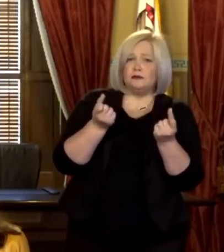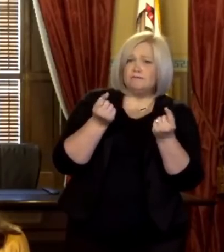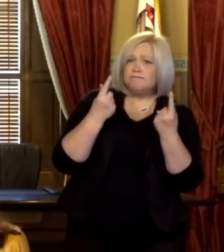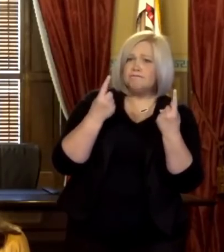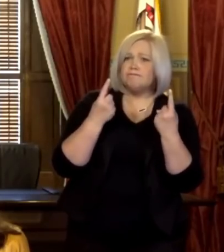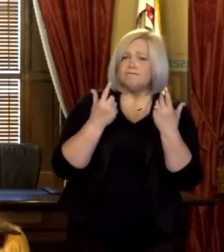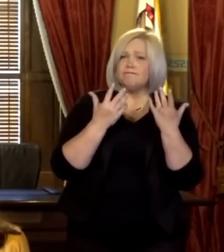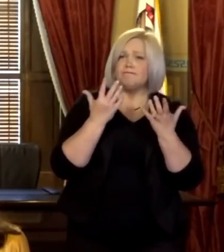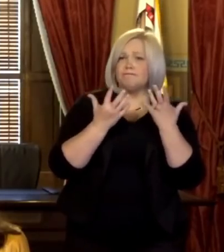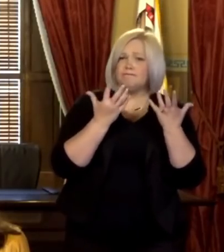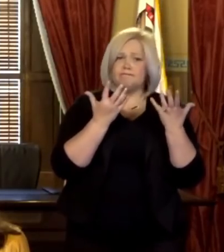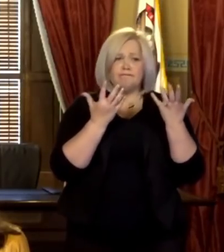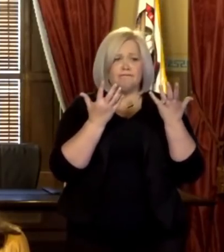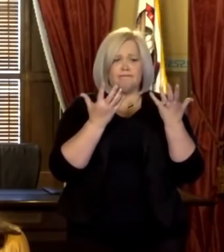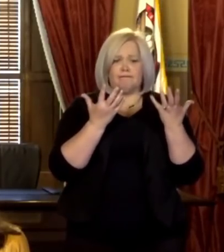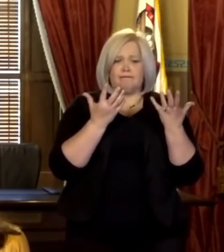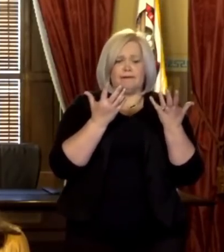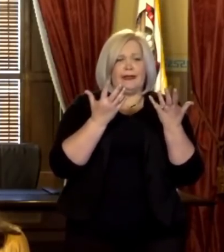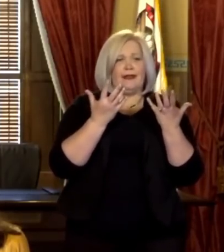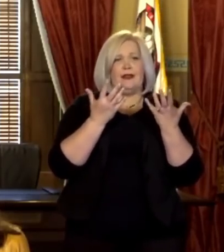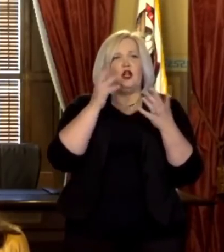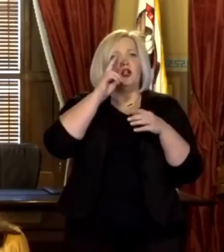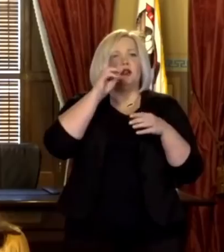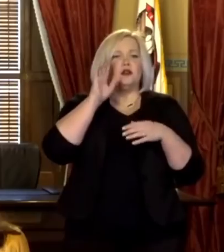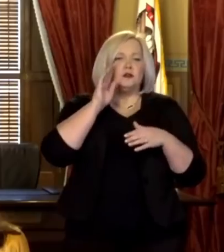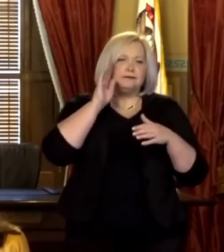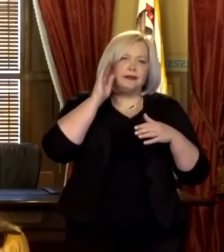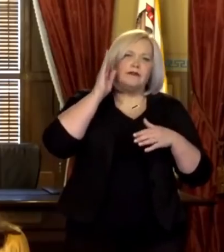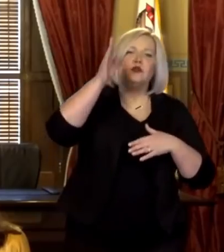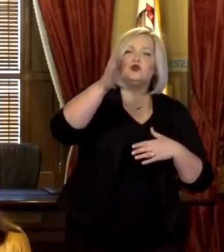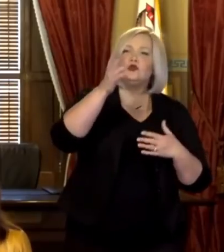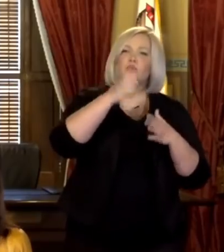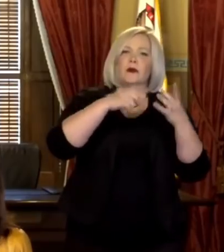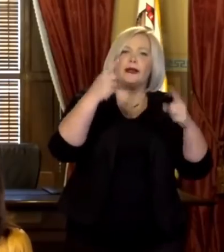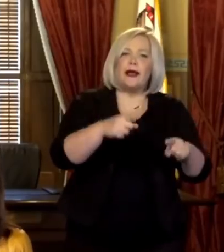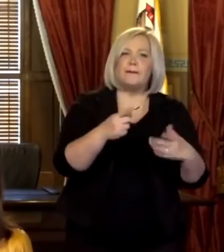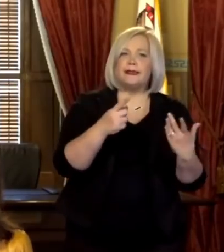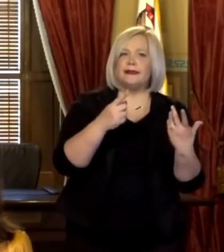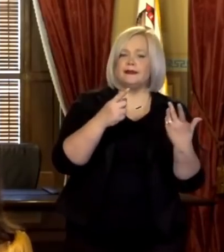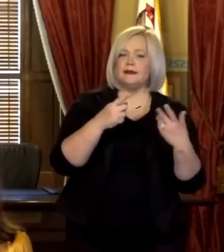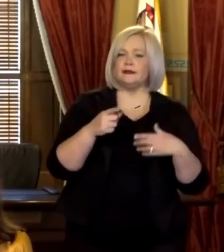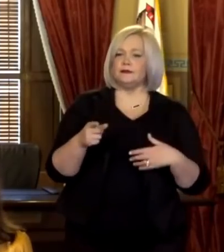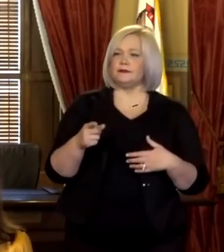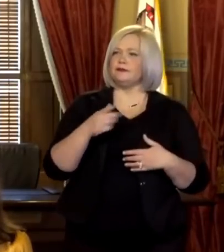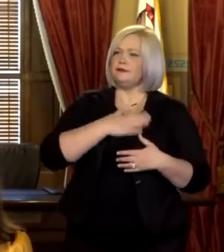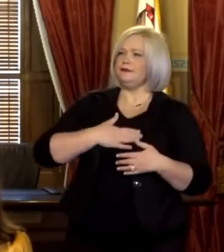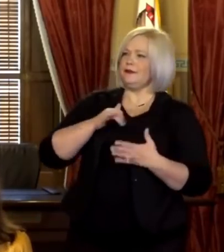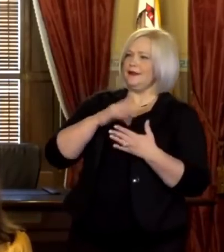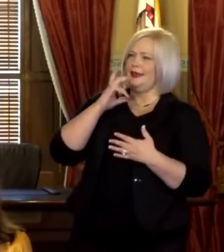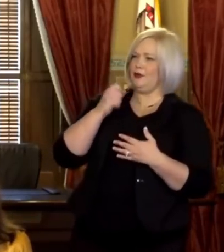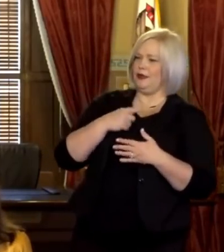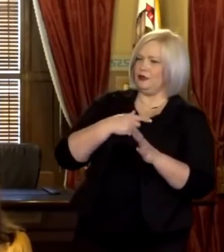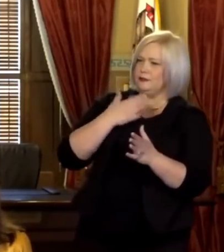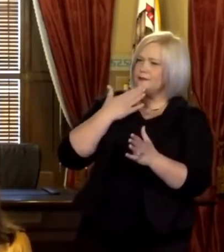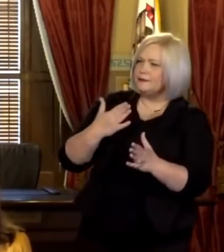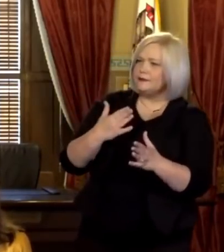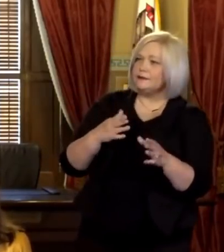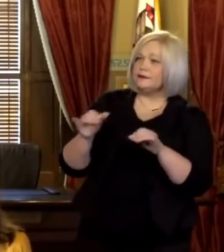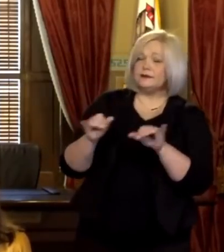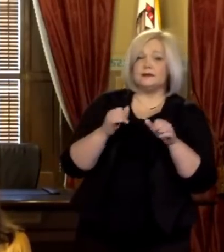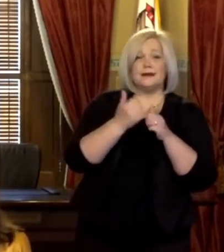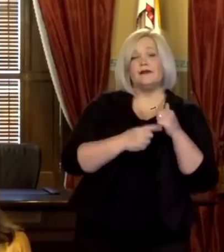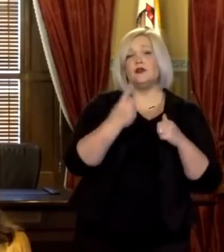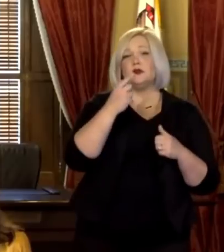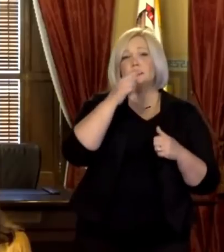understand where the light is at the end of the tunnel and how to cope with this. Yeah, so I appreciate the question. Like everyone,